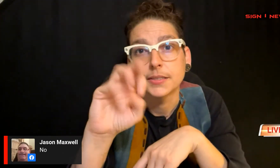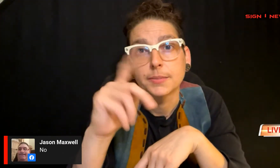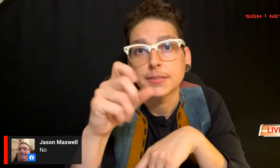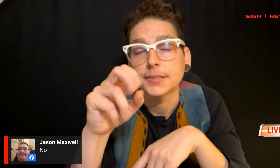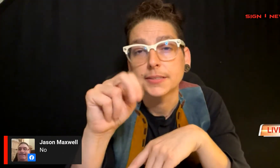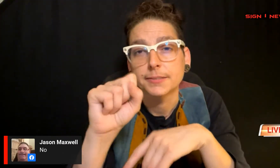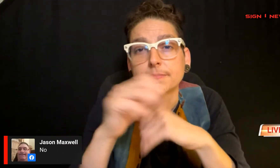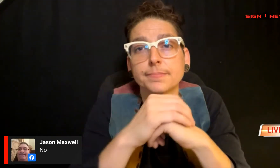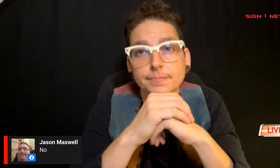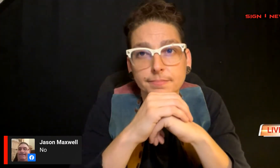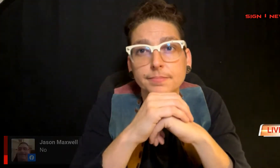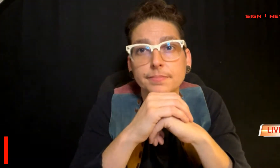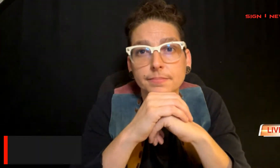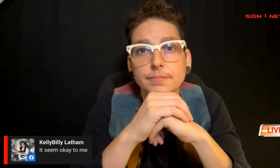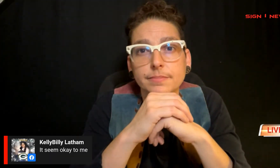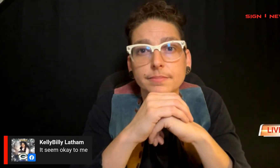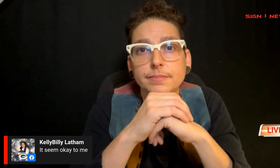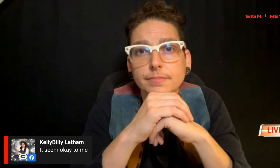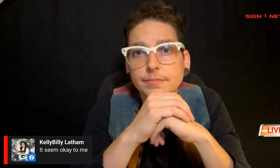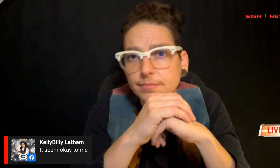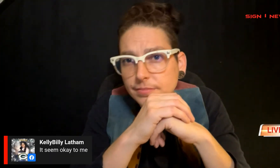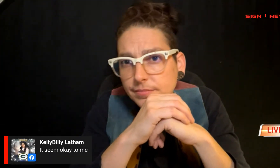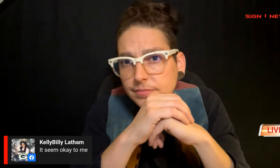No, you haven't watched it yet? Okay.